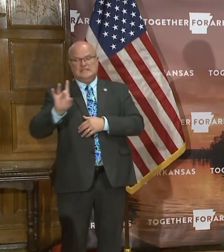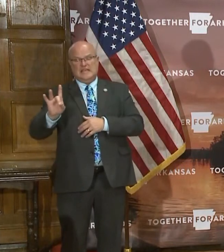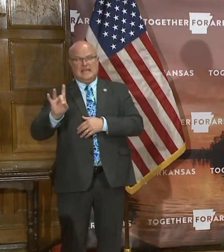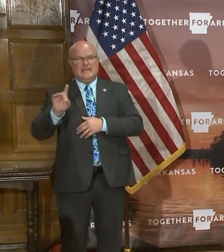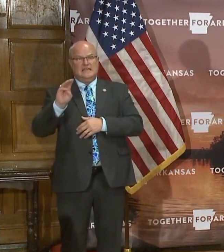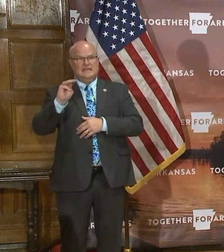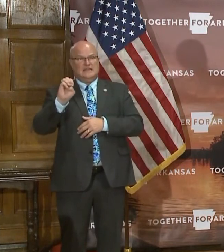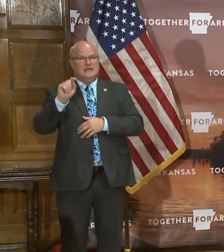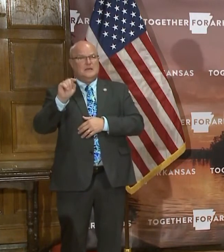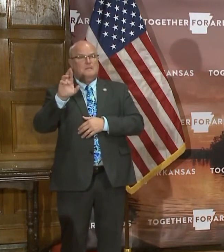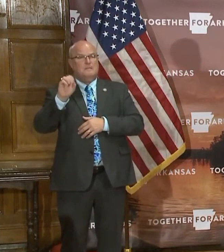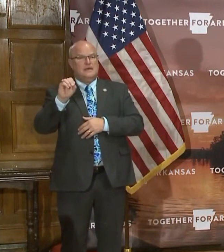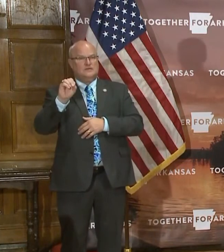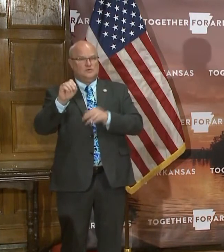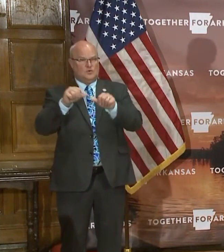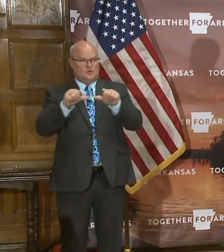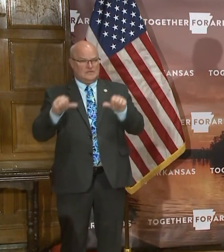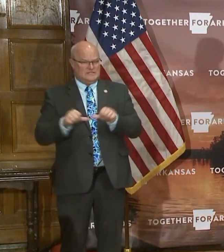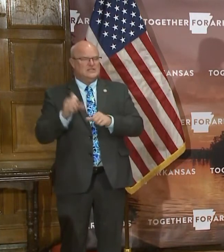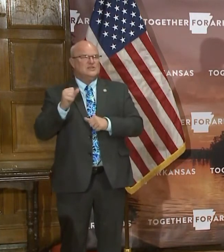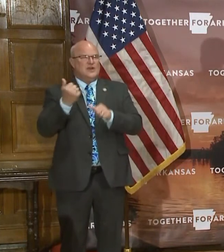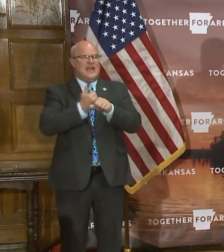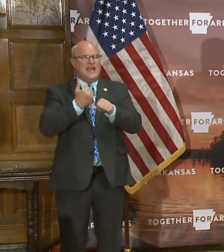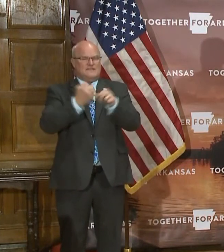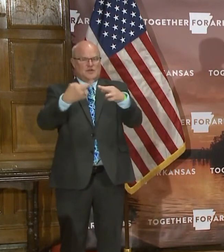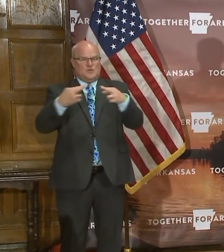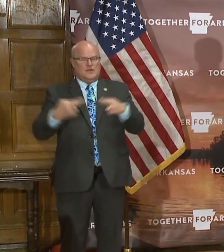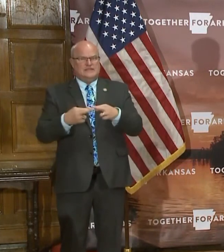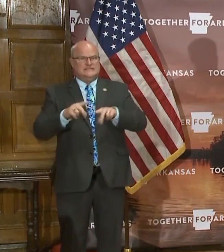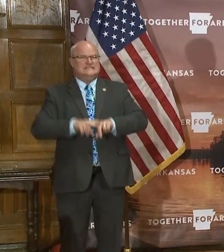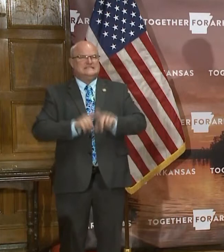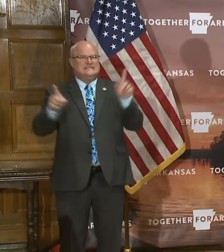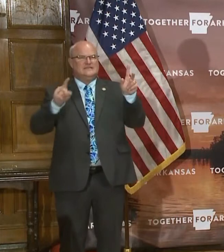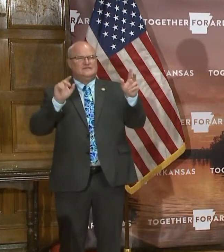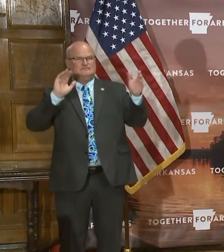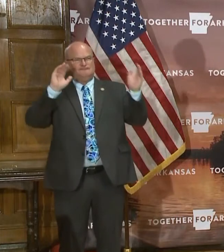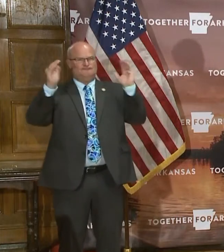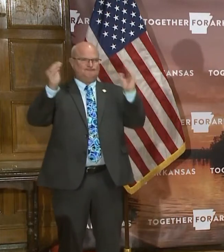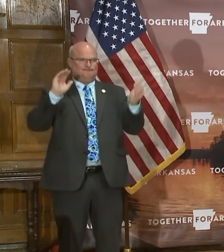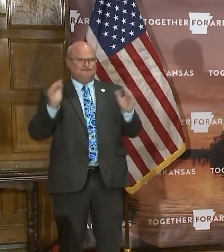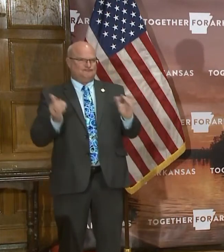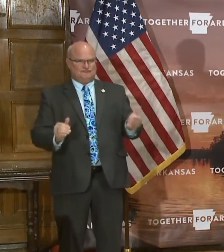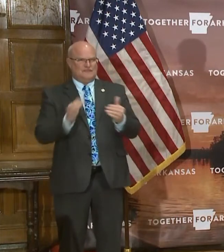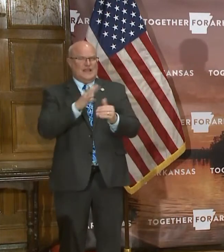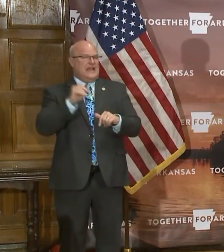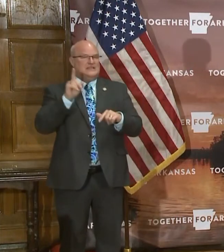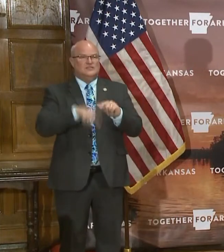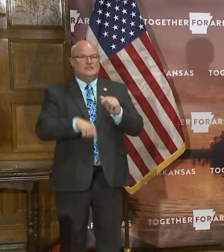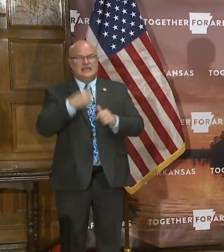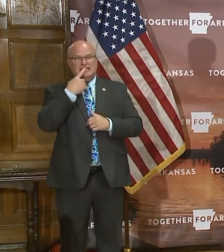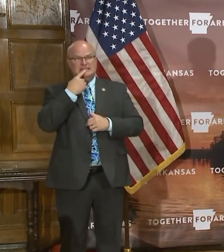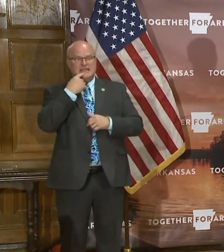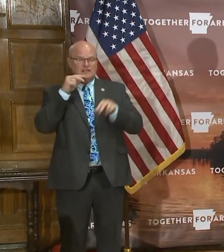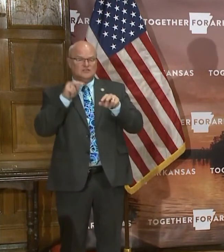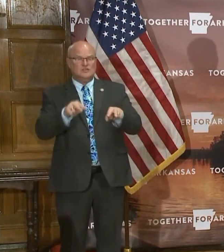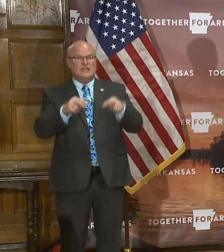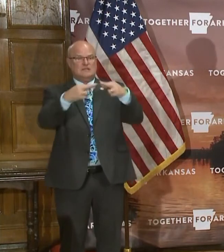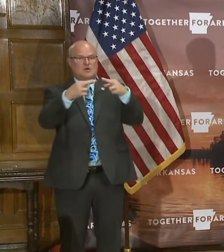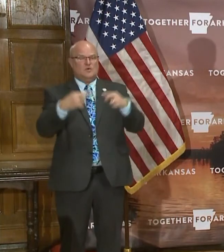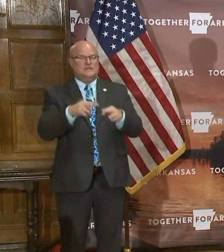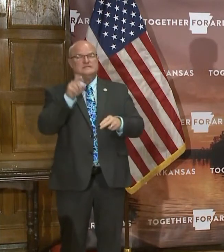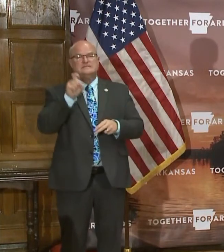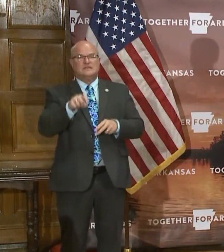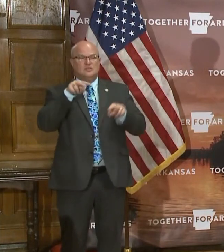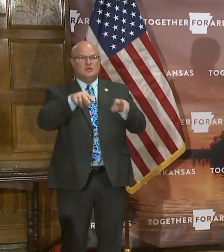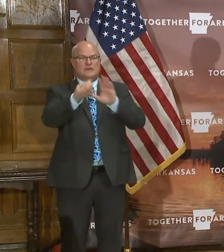in the metro region. And so every region has a different look, and you cannot just simply look at it by region. You got to